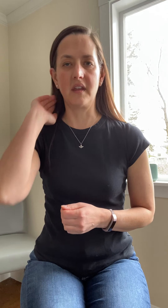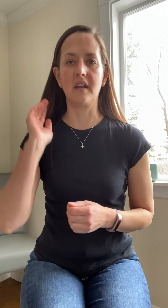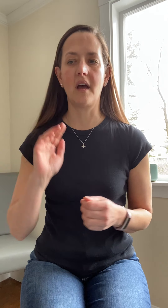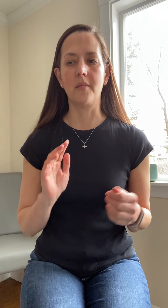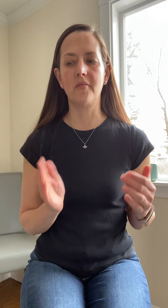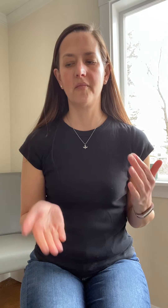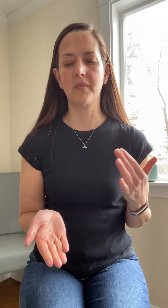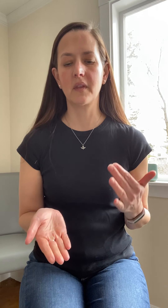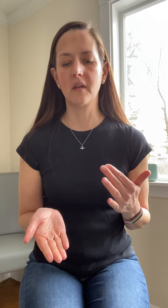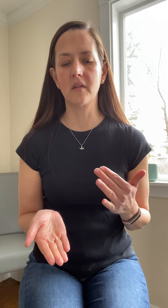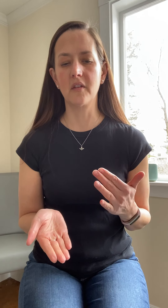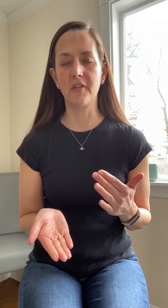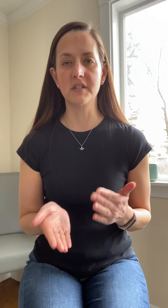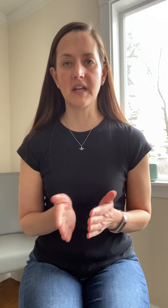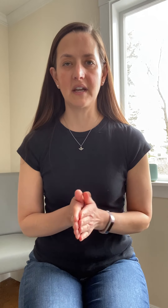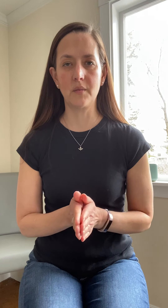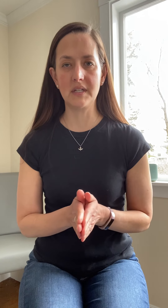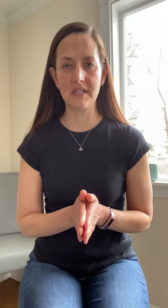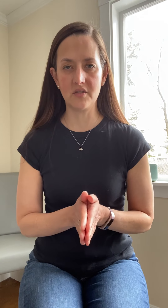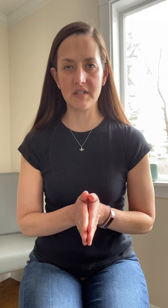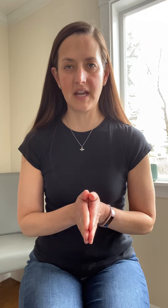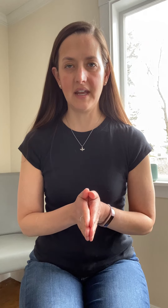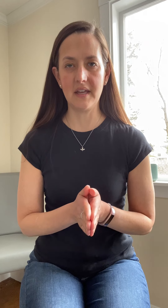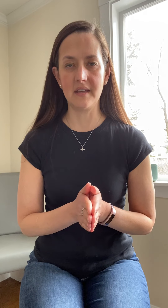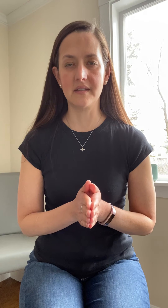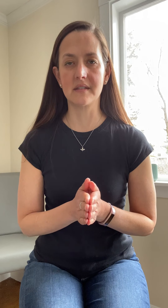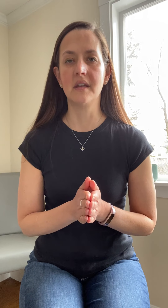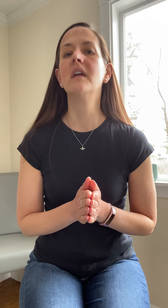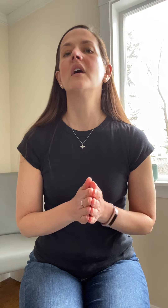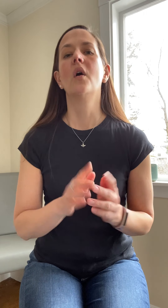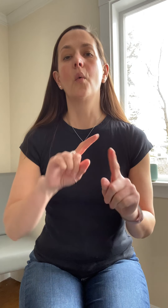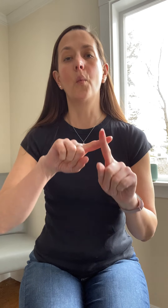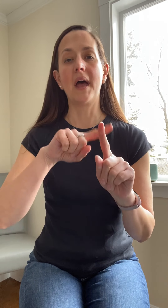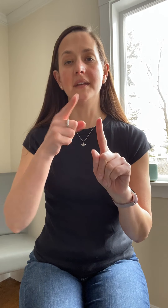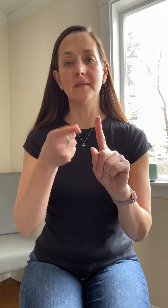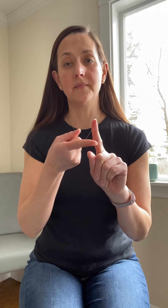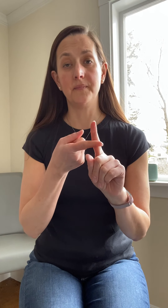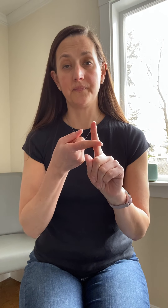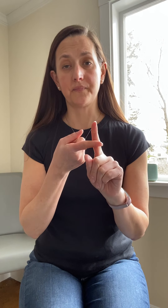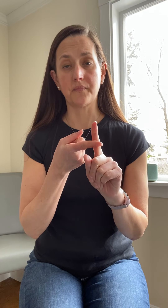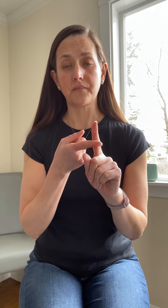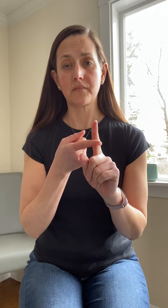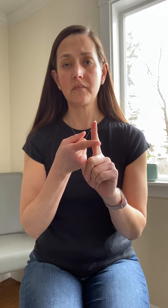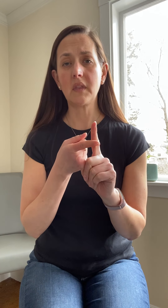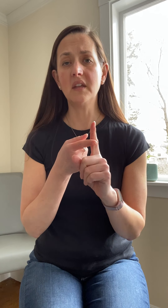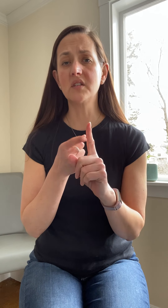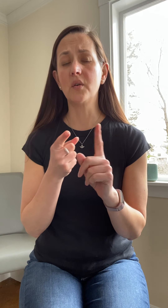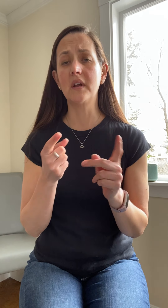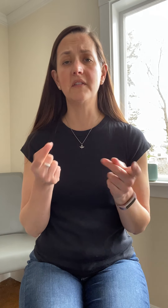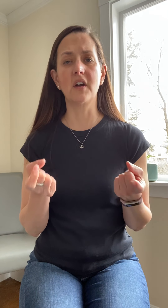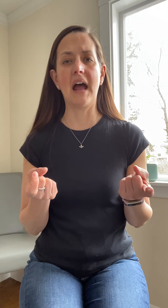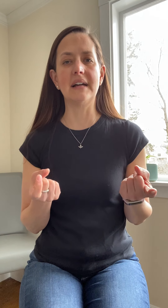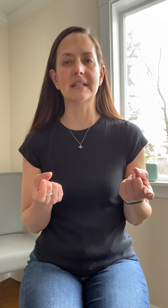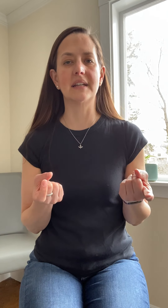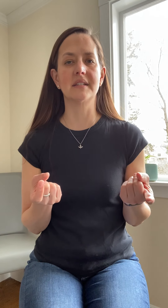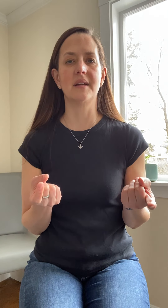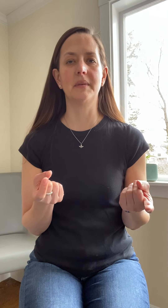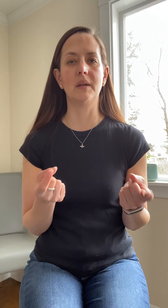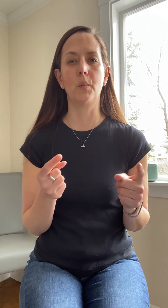the first sign I want to teach you today is when. So if you're asking somebody